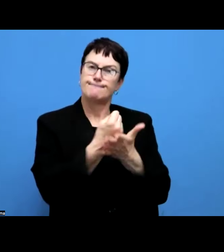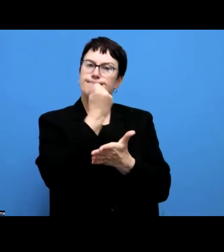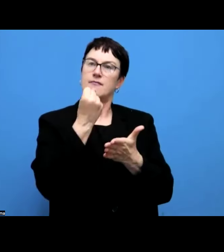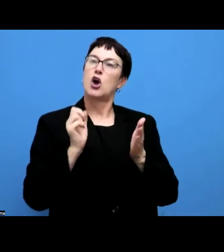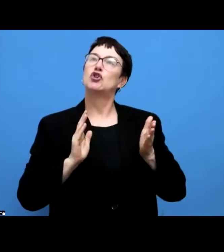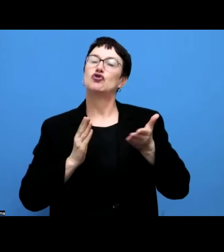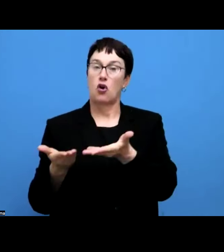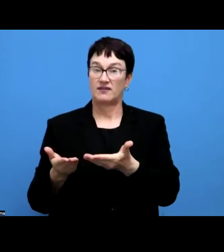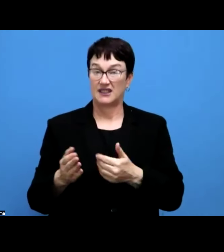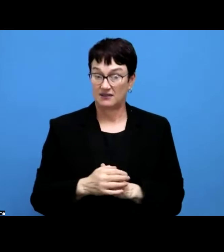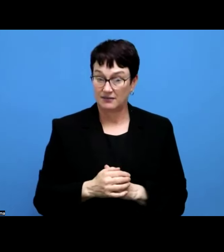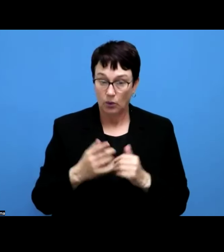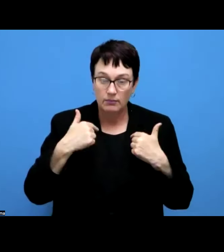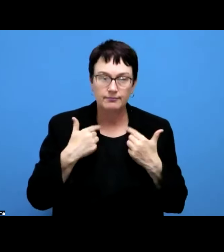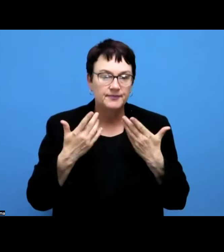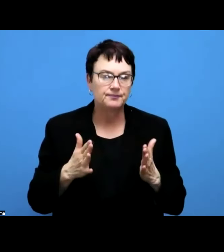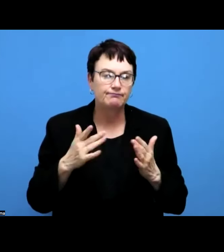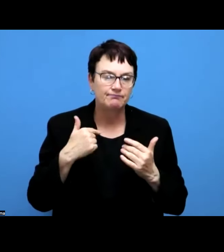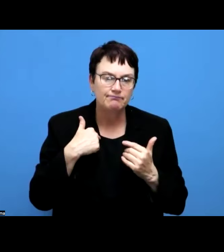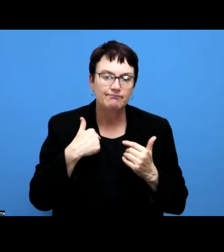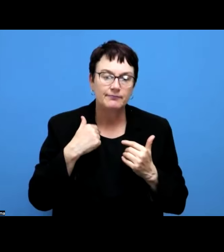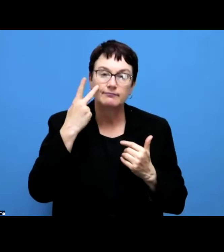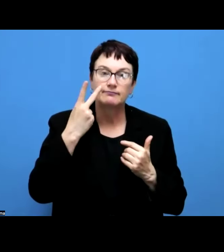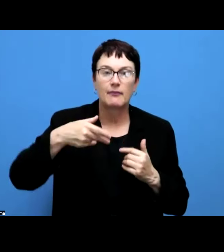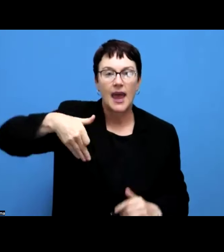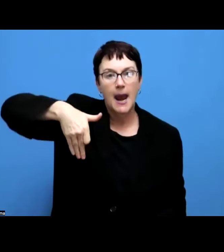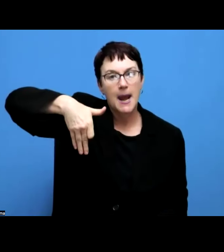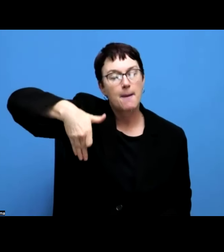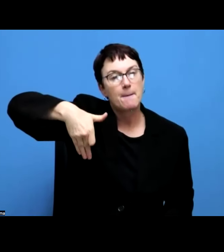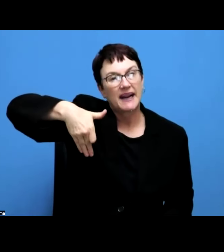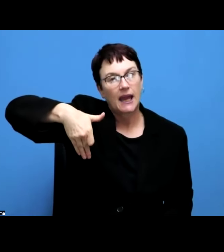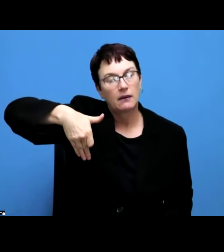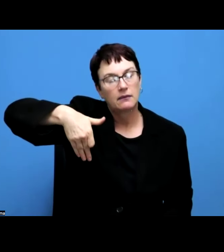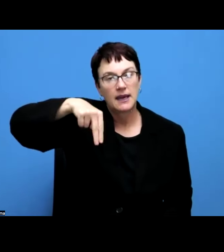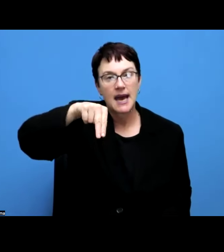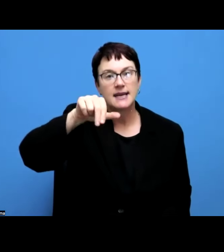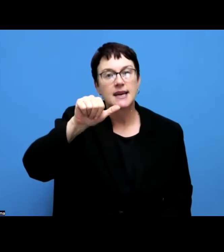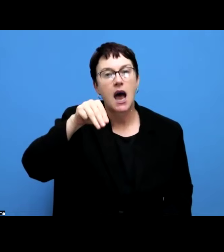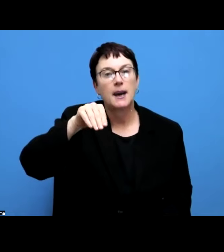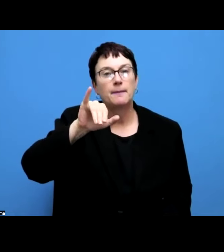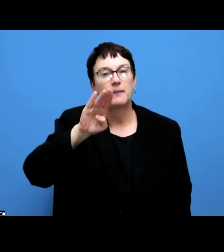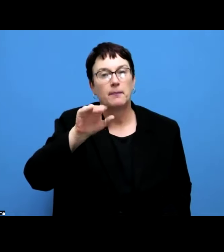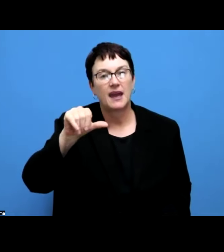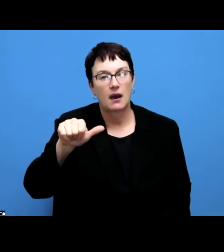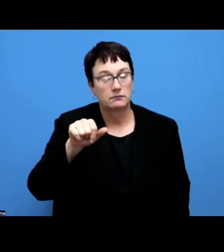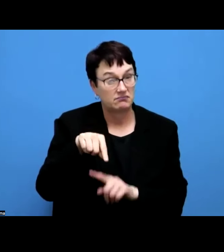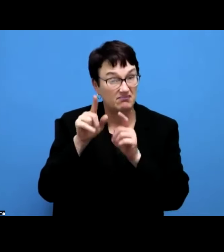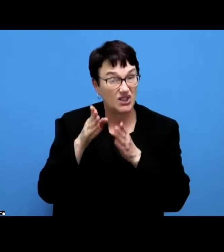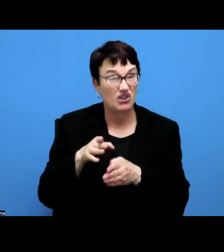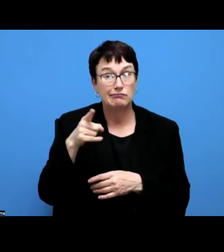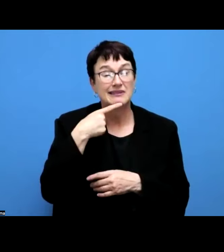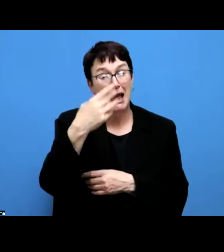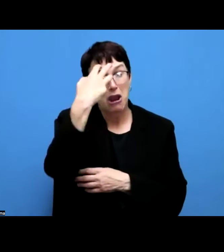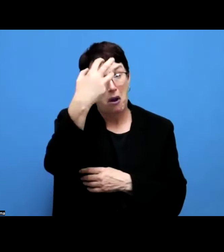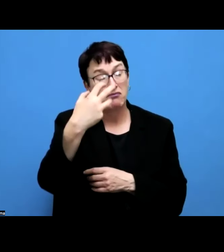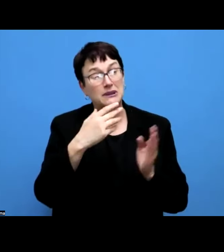respondent to our consultation from Namibia, who told us the state services are of poor quality and are